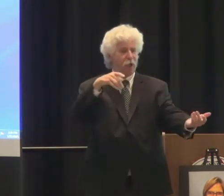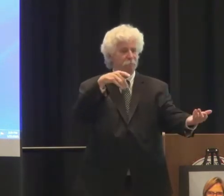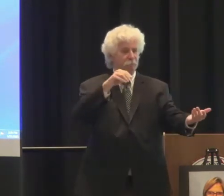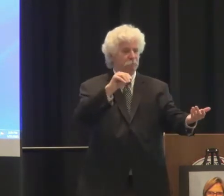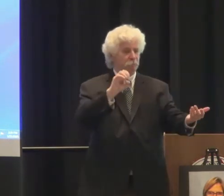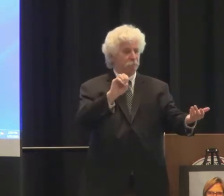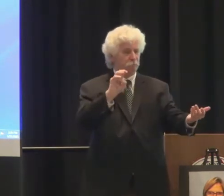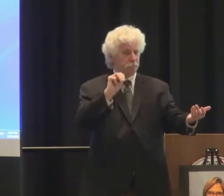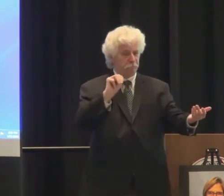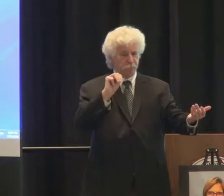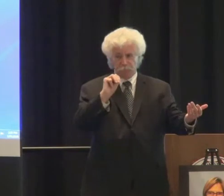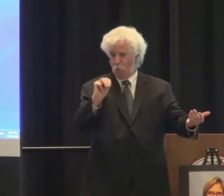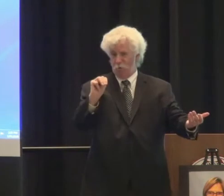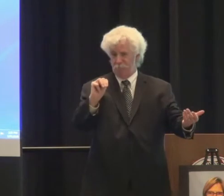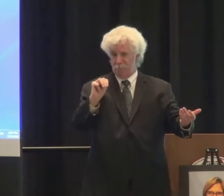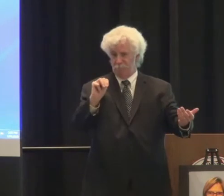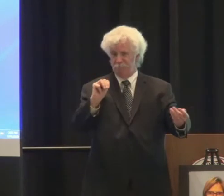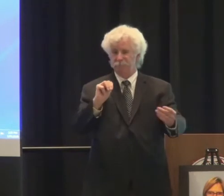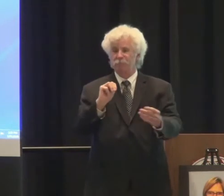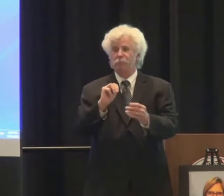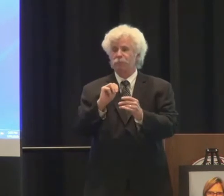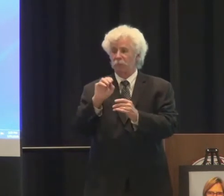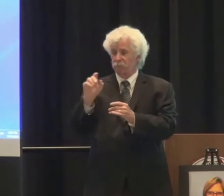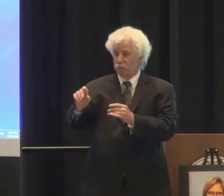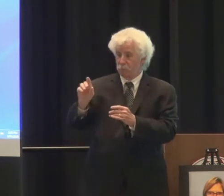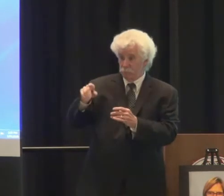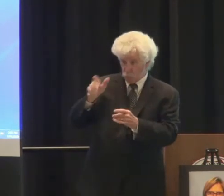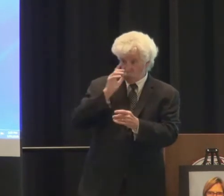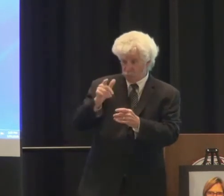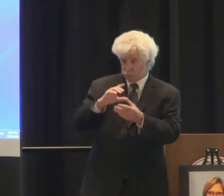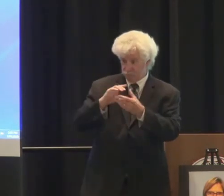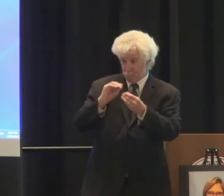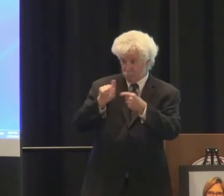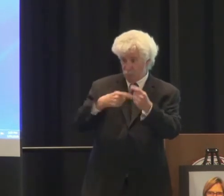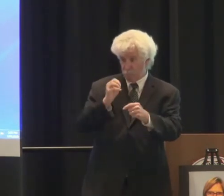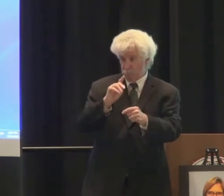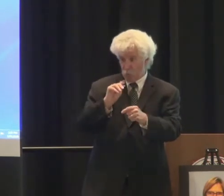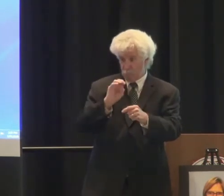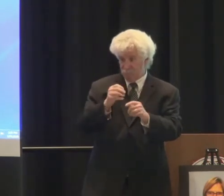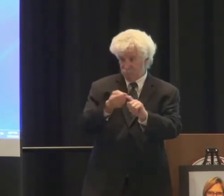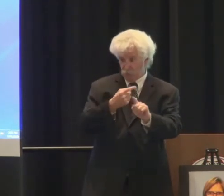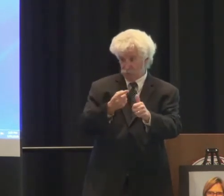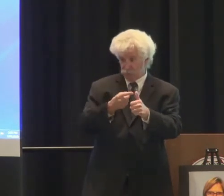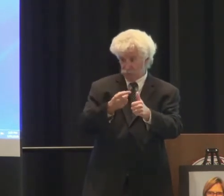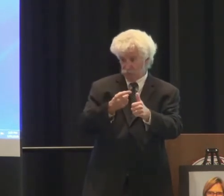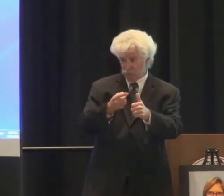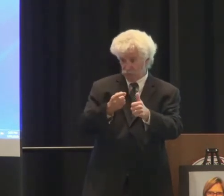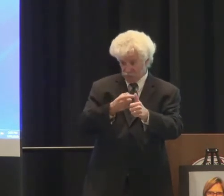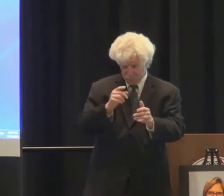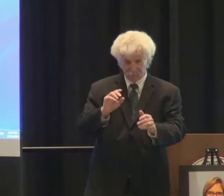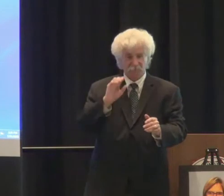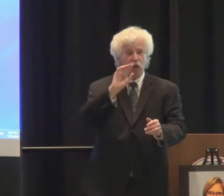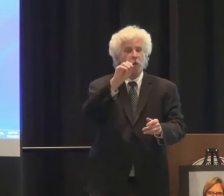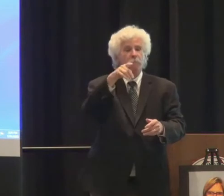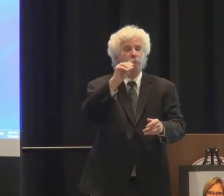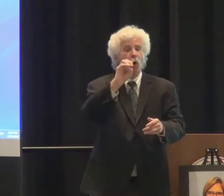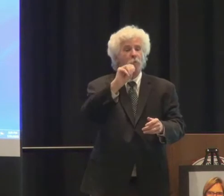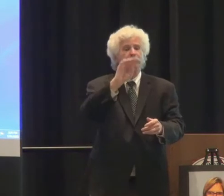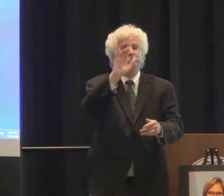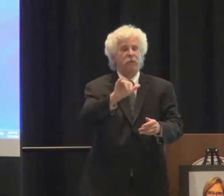Richard Ray will come forward and do a poem in memory of his dear friend. Are you going to say a few words about